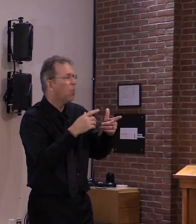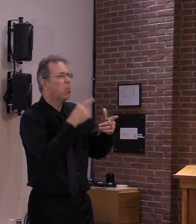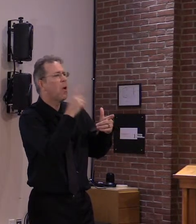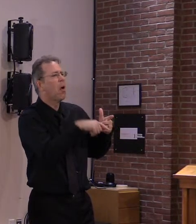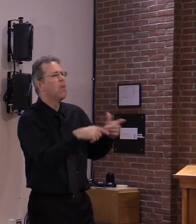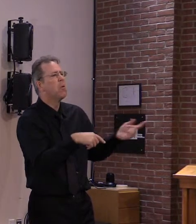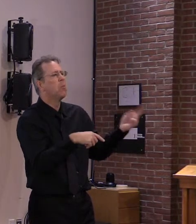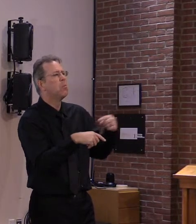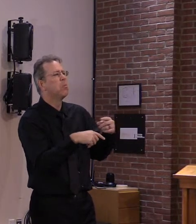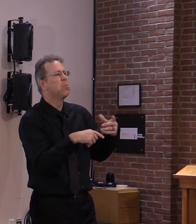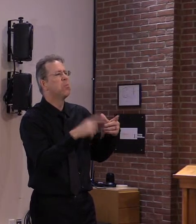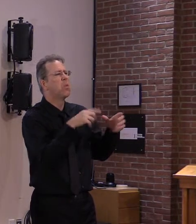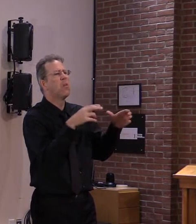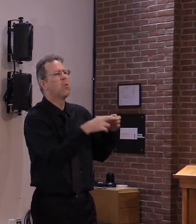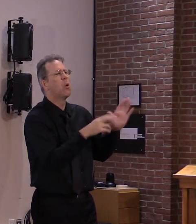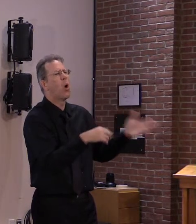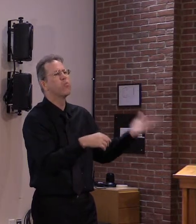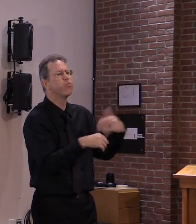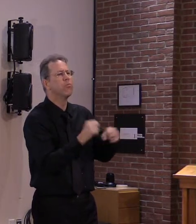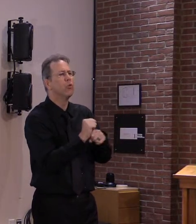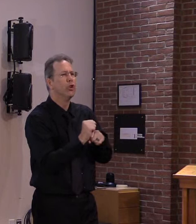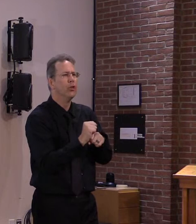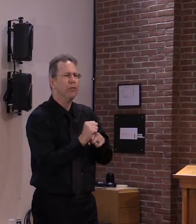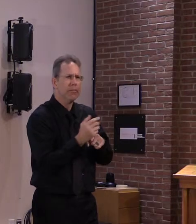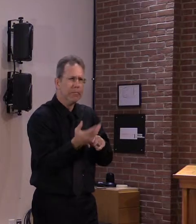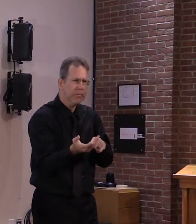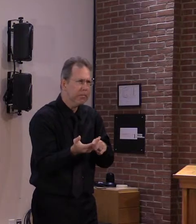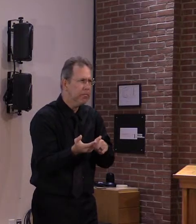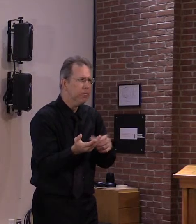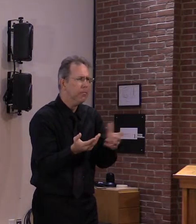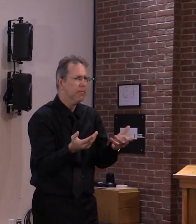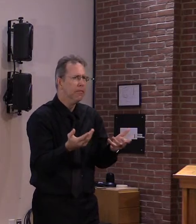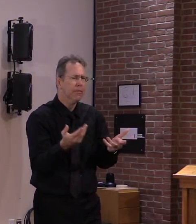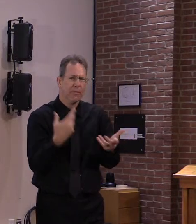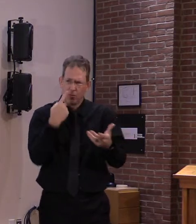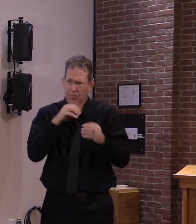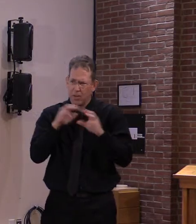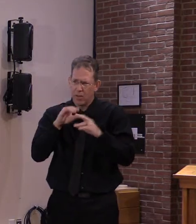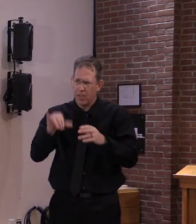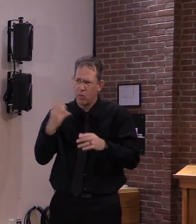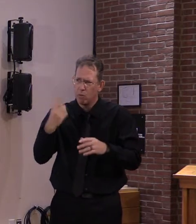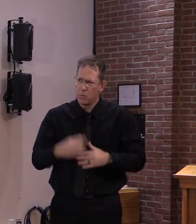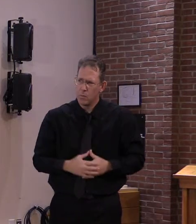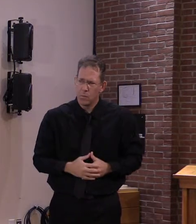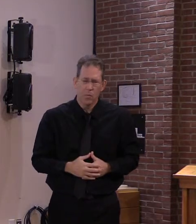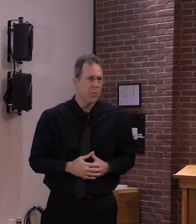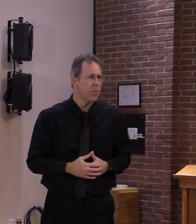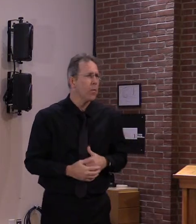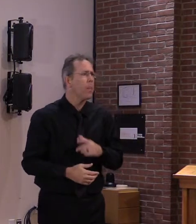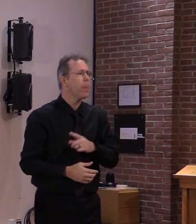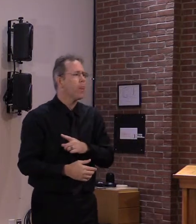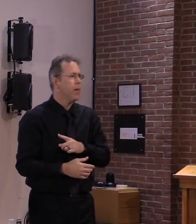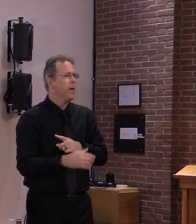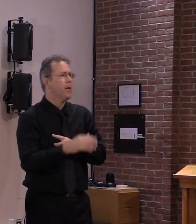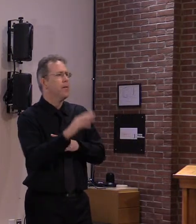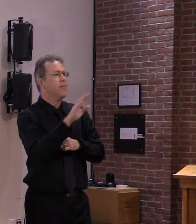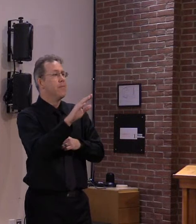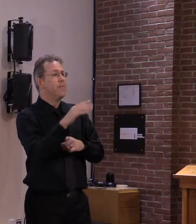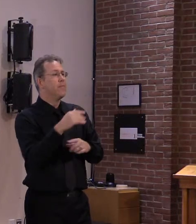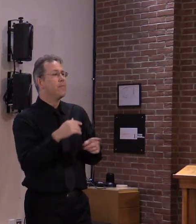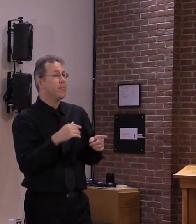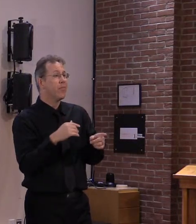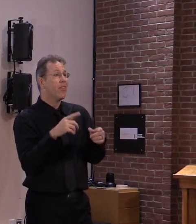pick up the surveillance there, we would find something similar, that we're going to have a very low rate of positivity in those groups because they're really invested